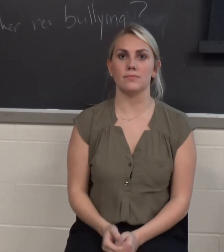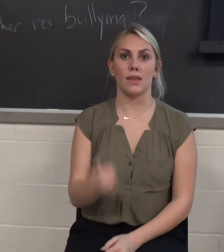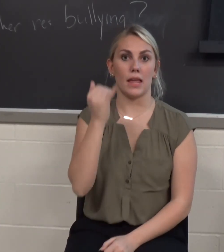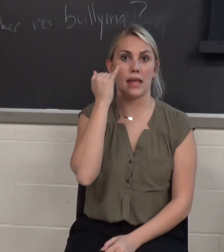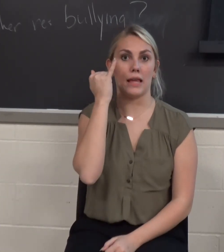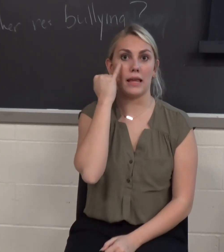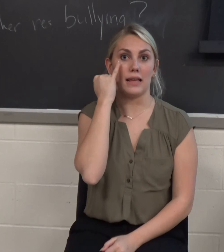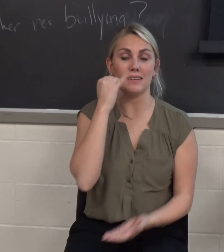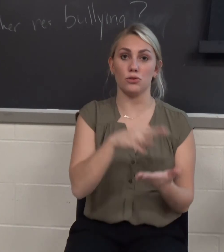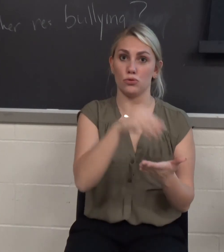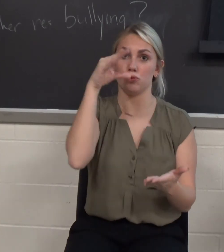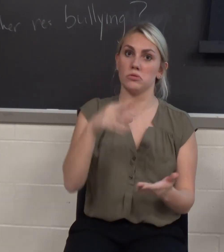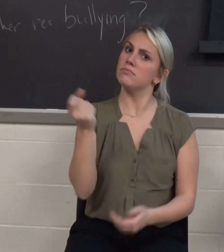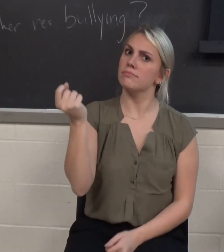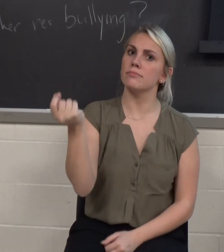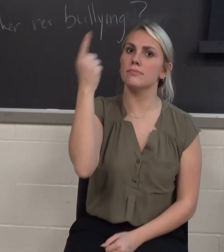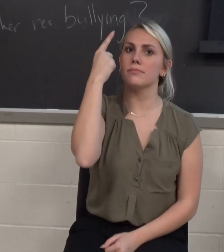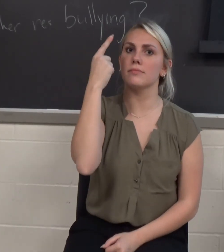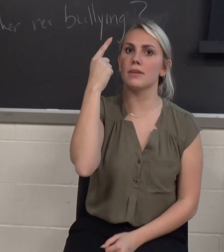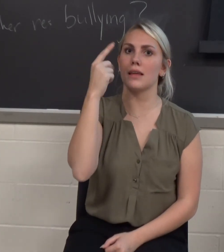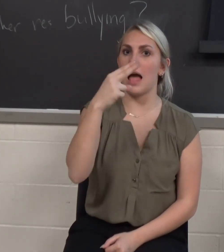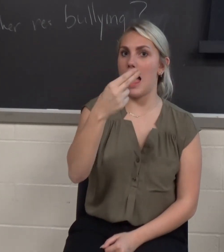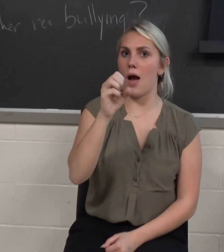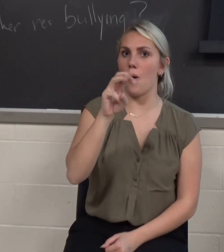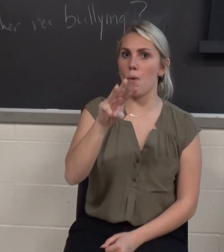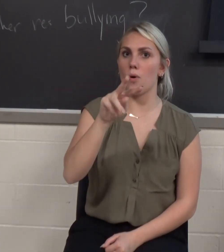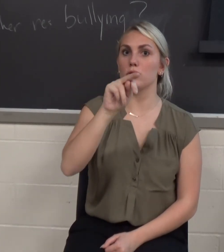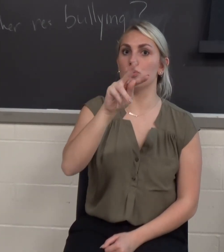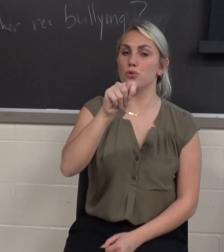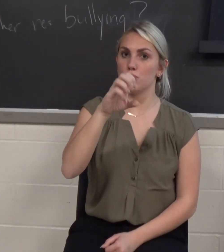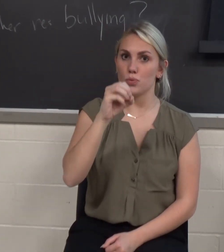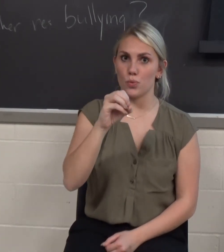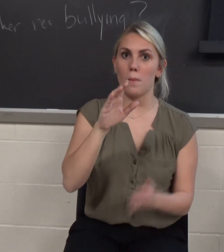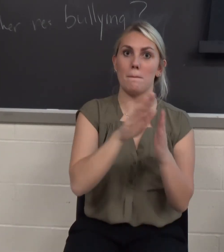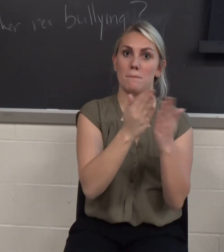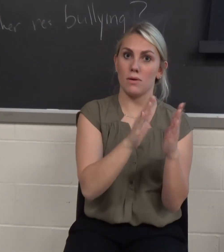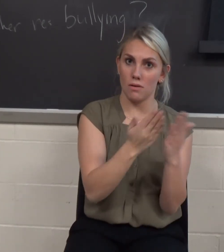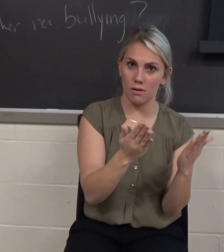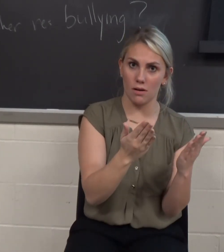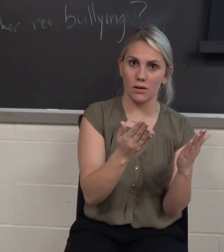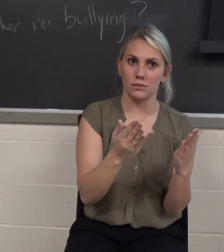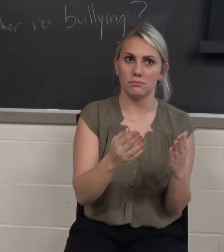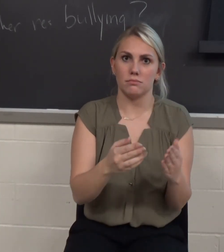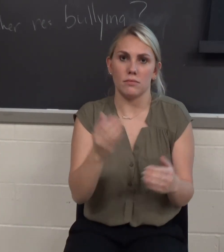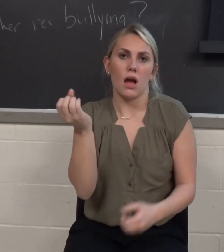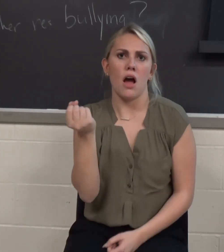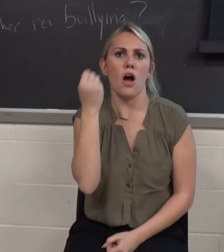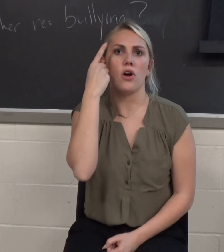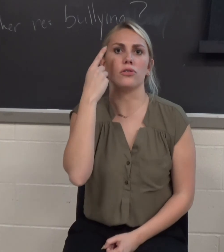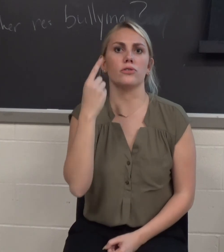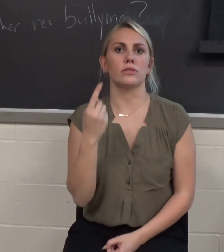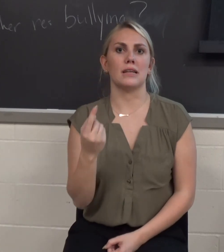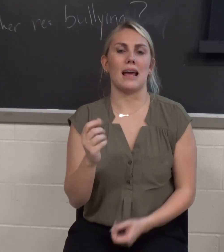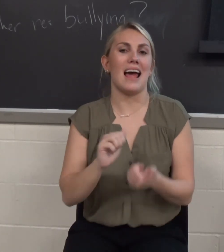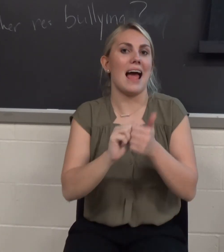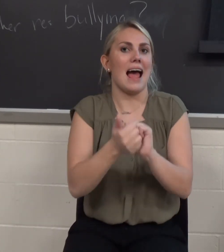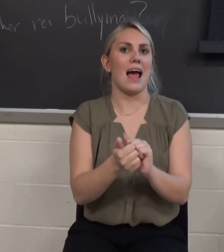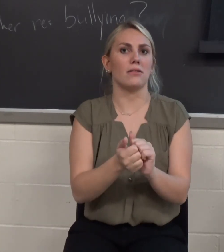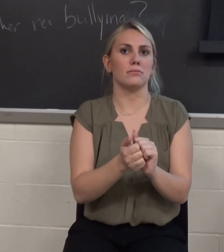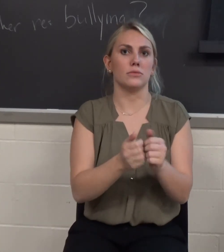with sequencing, they'll know how to read it. They know that you have to start at step 1 and then move to step 2, because if you start at step 4, you're